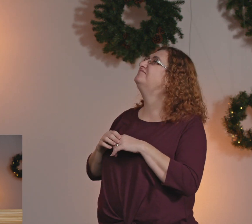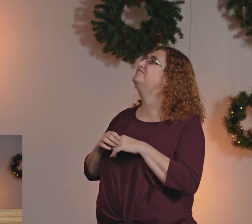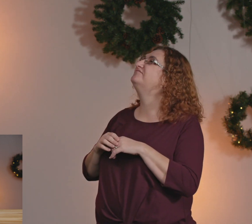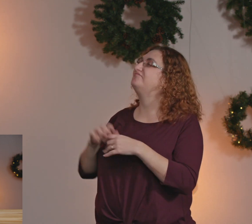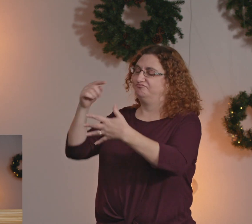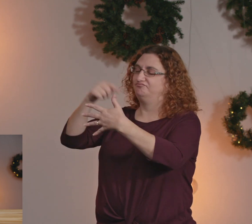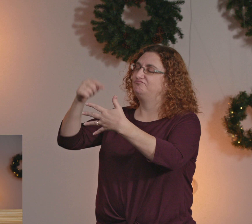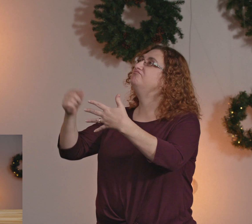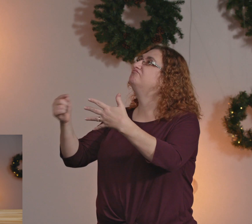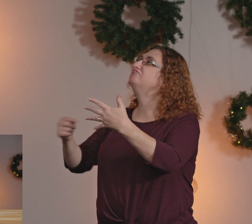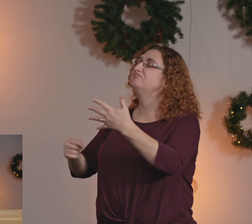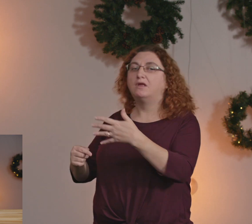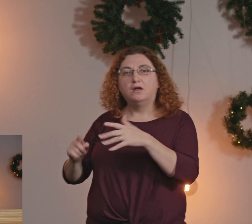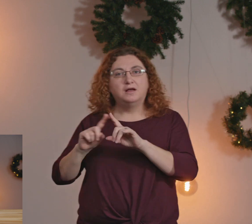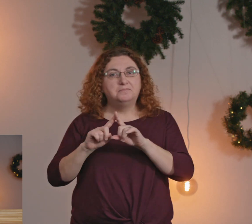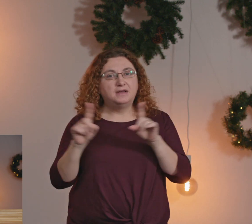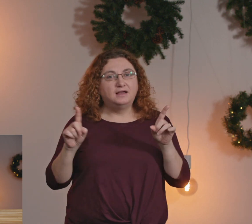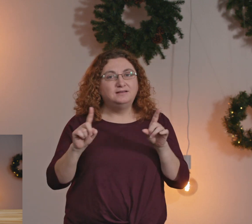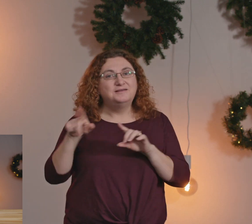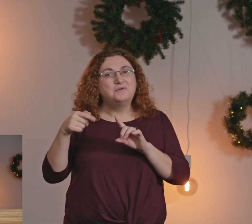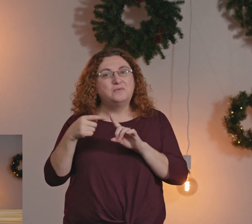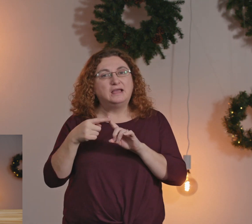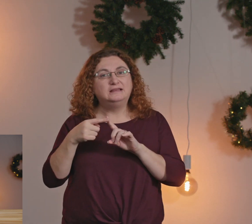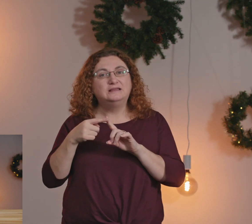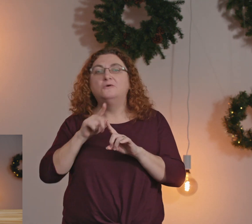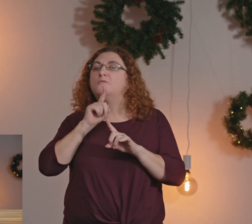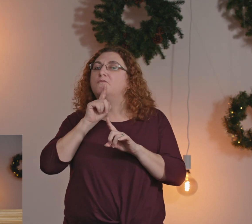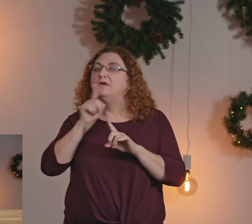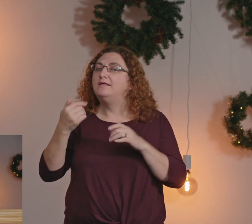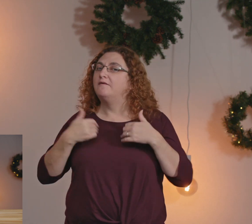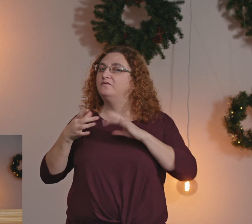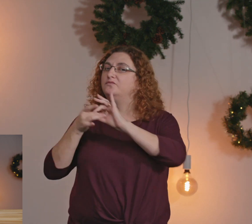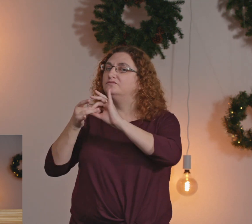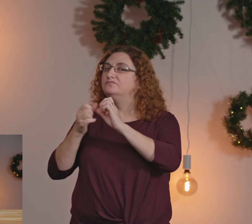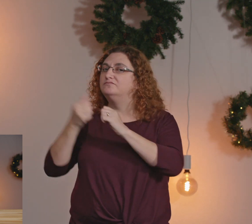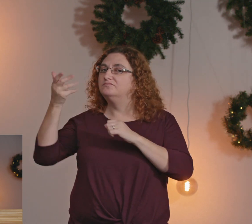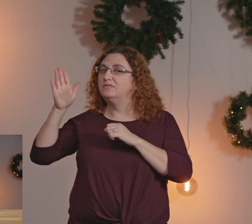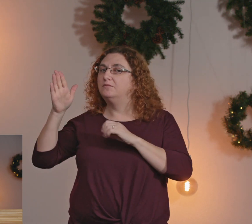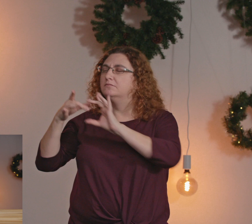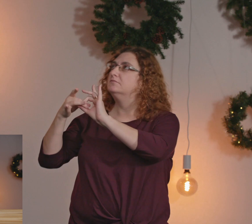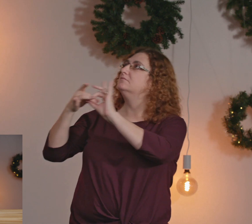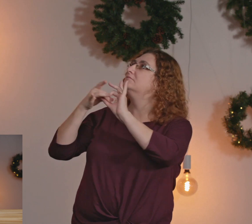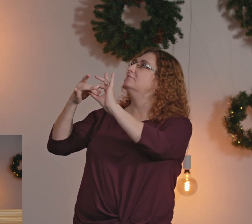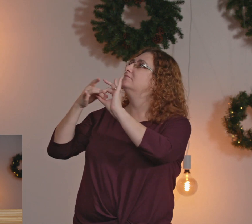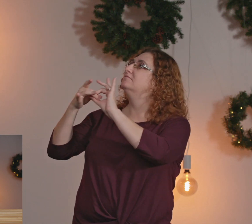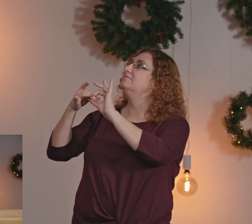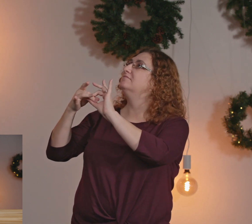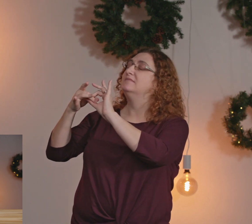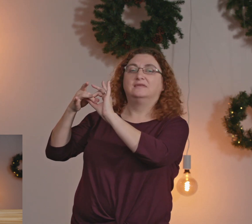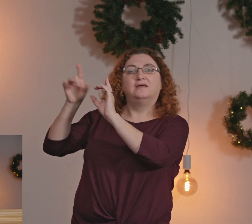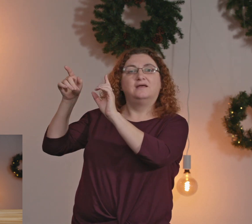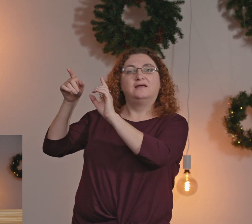particular kind of God. But then when they experience him and he acts both in their lives and the lives